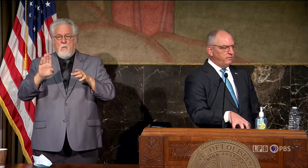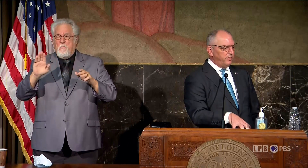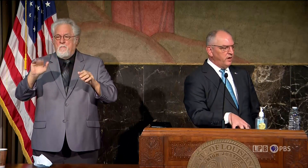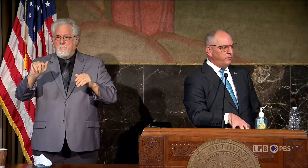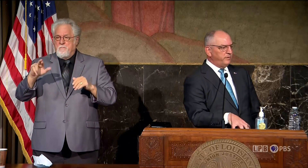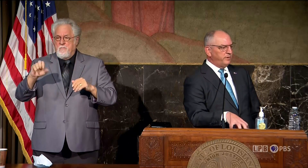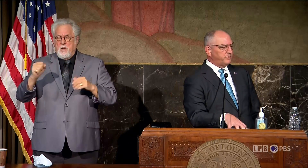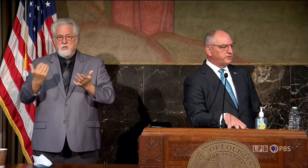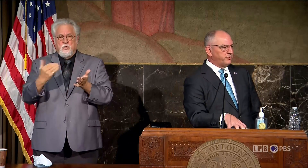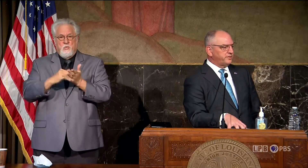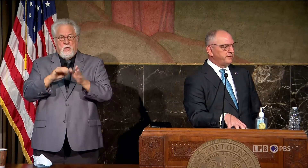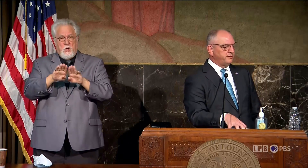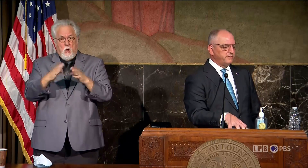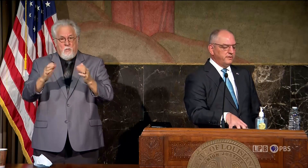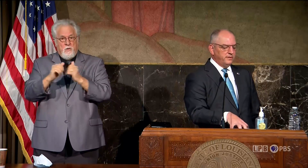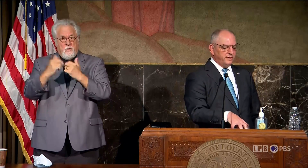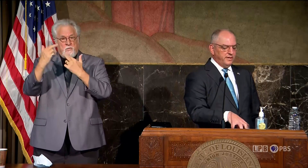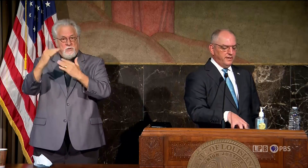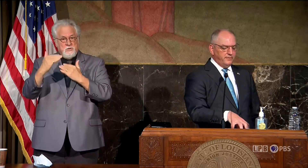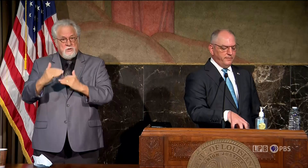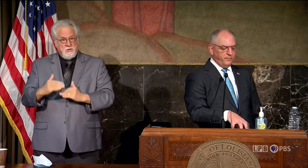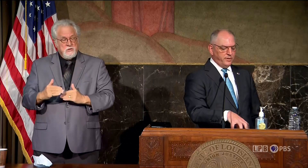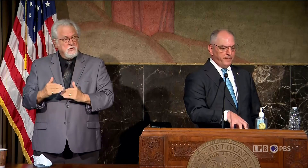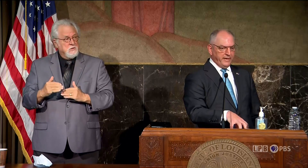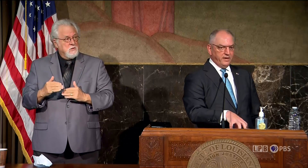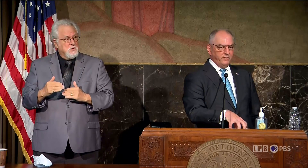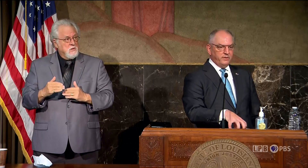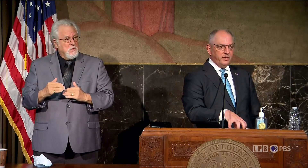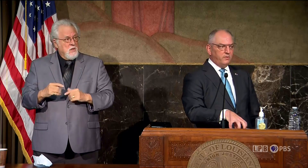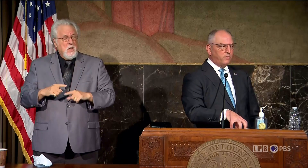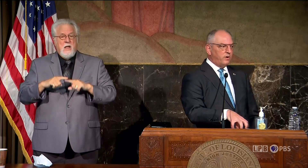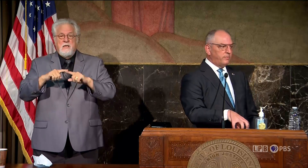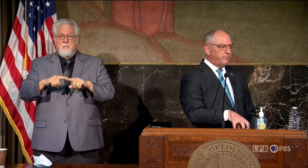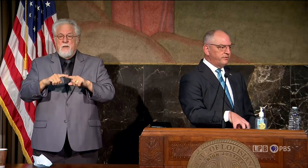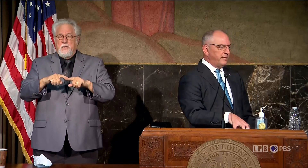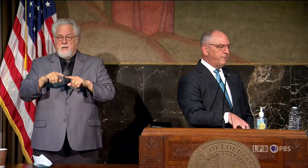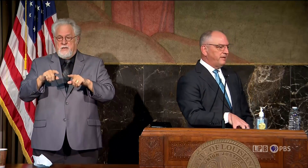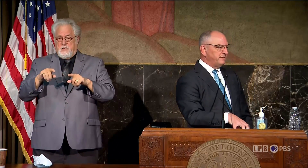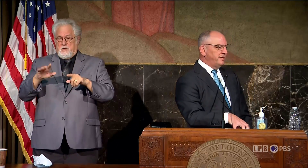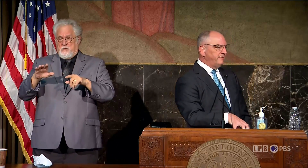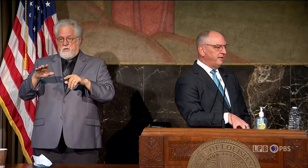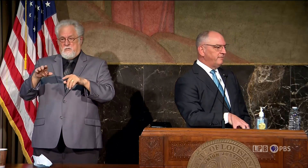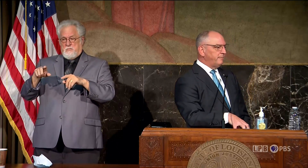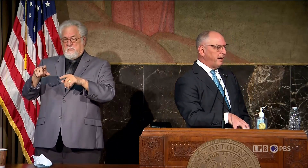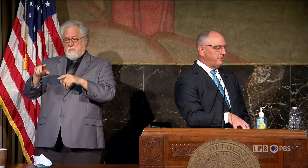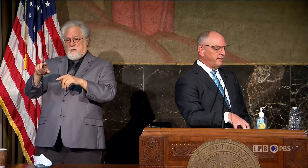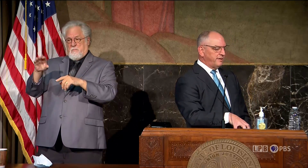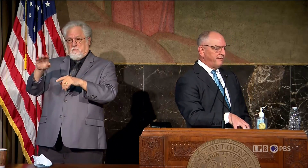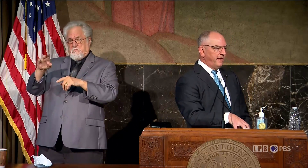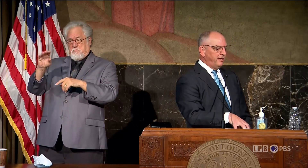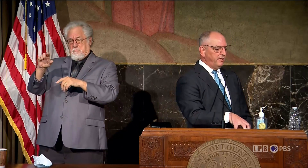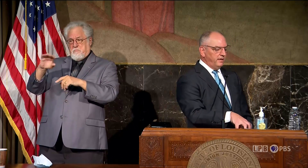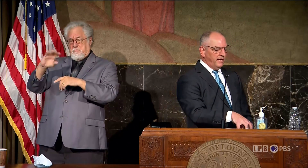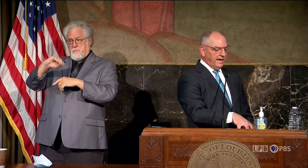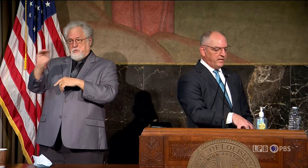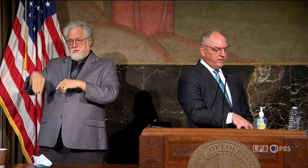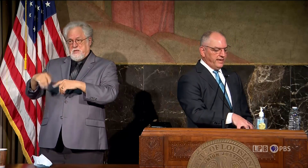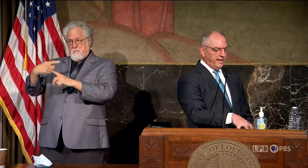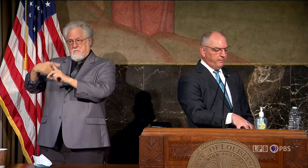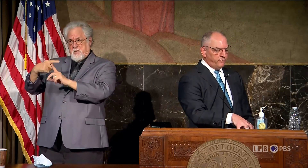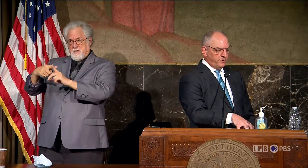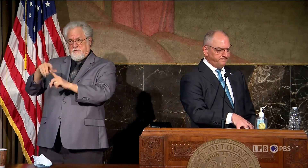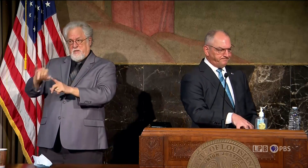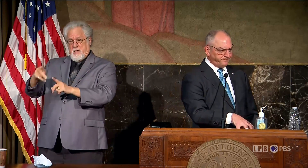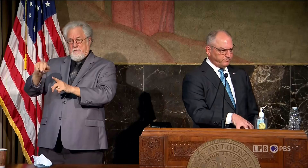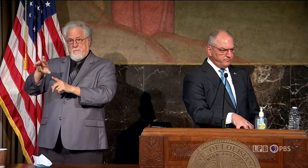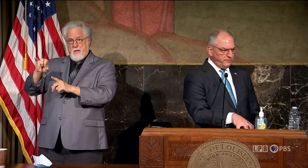to reopen with restrictions depending on the overall percent positivity of the parish that they're in, actually